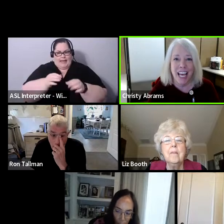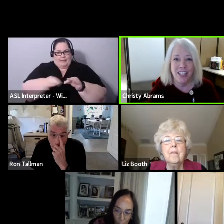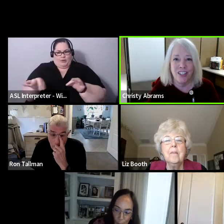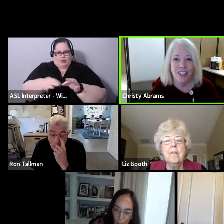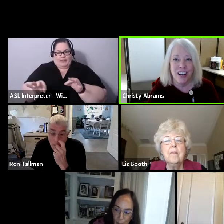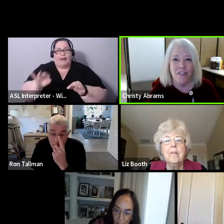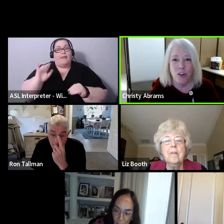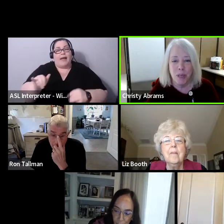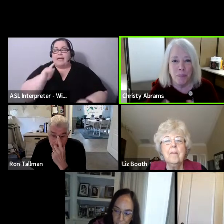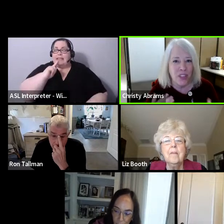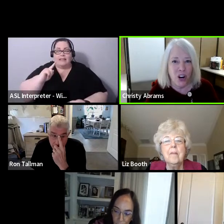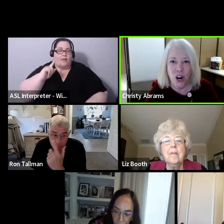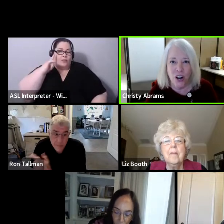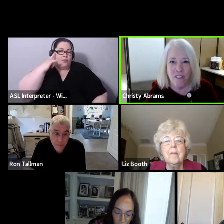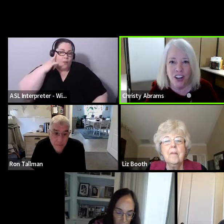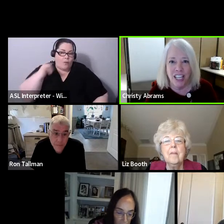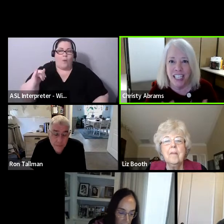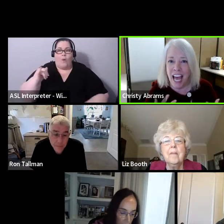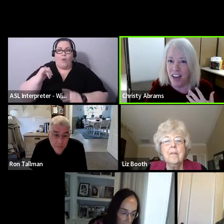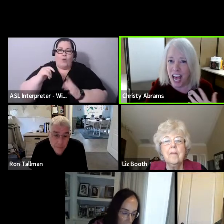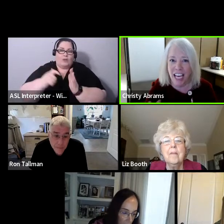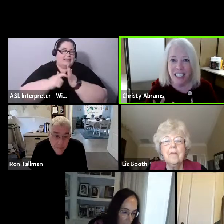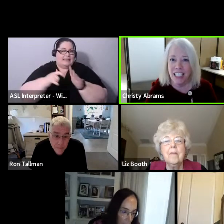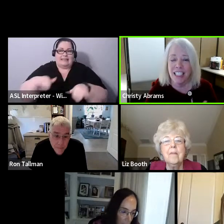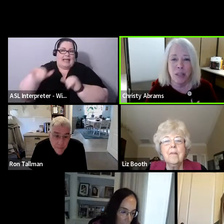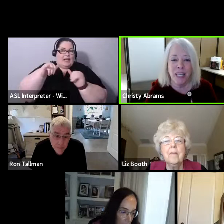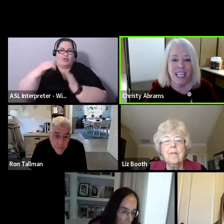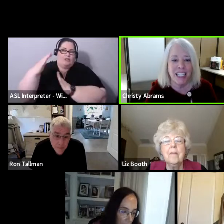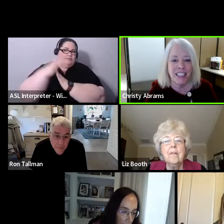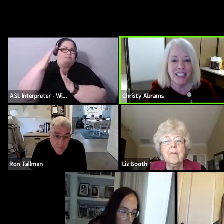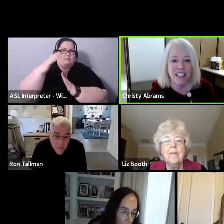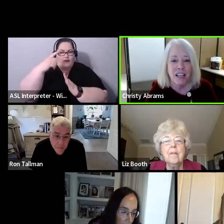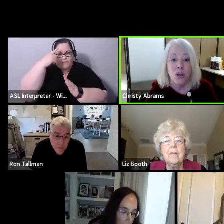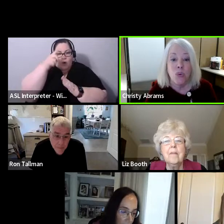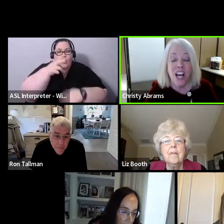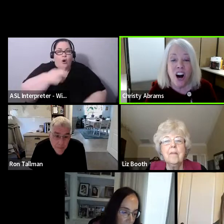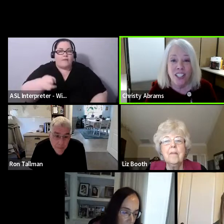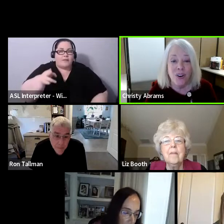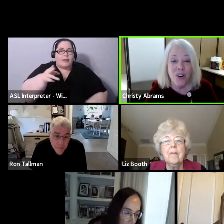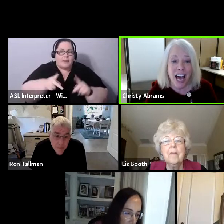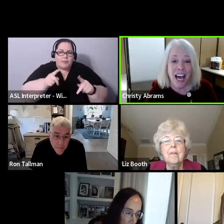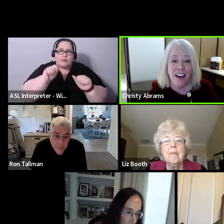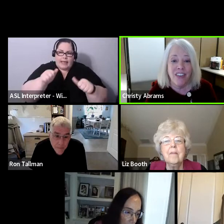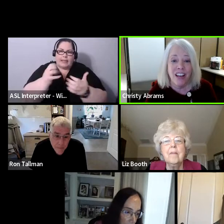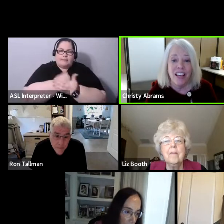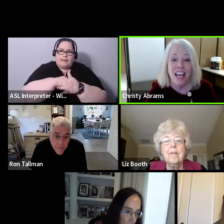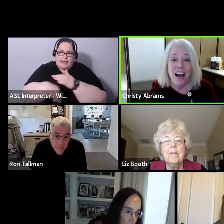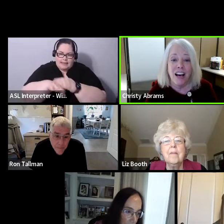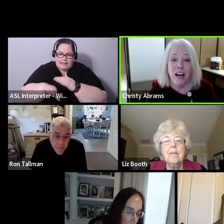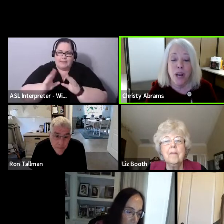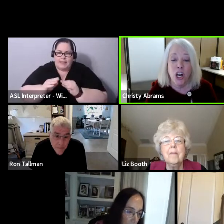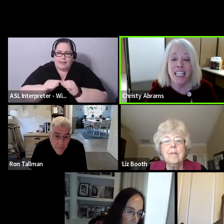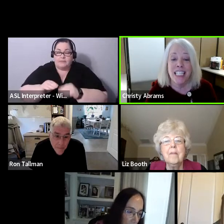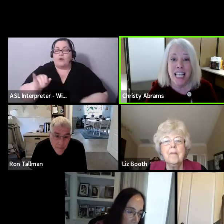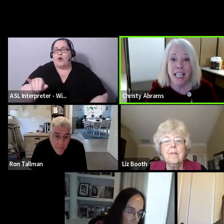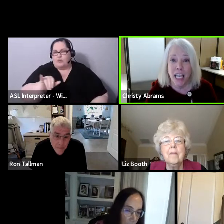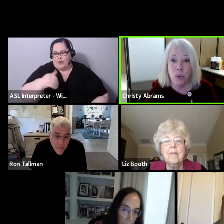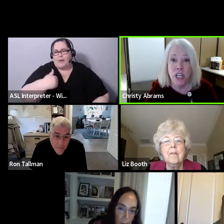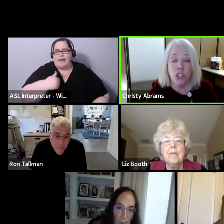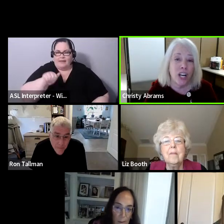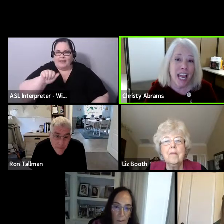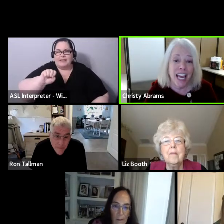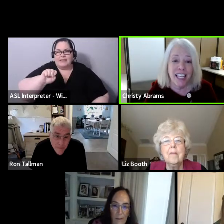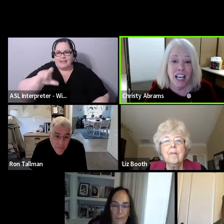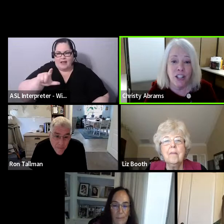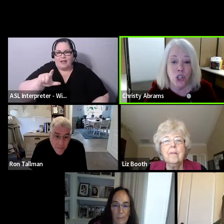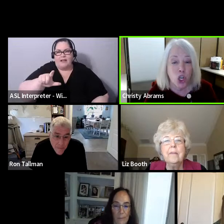gold standard for people that are hard of hearing to have access to meetings. We also have American Sign